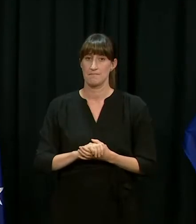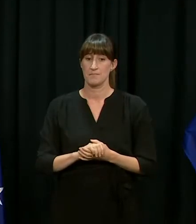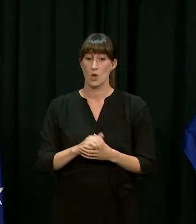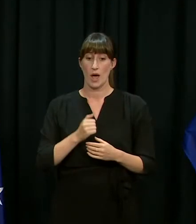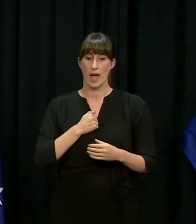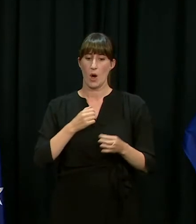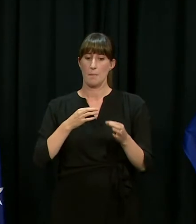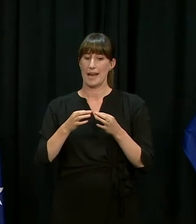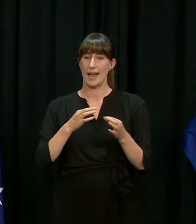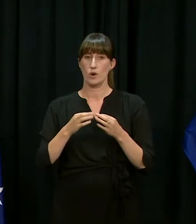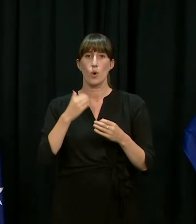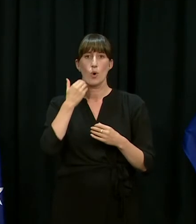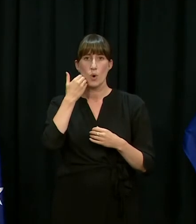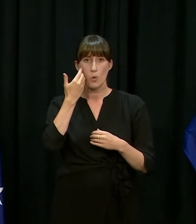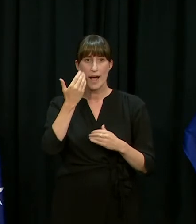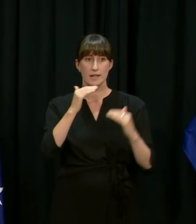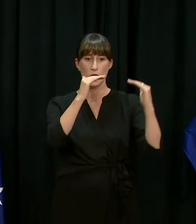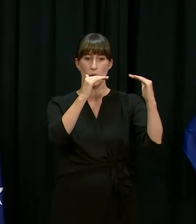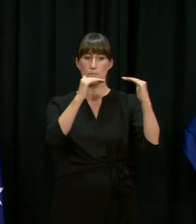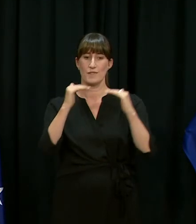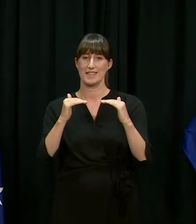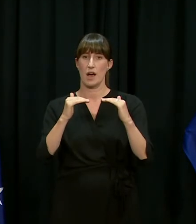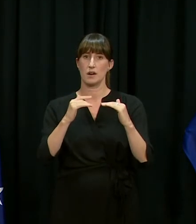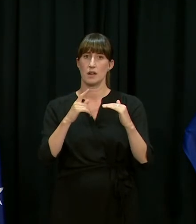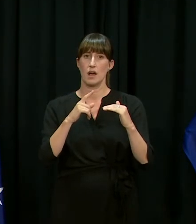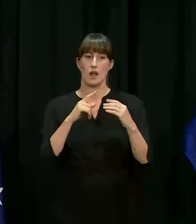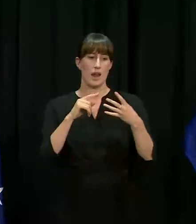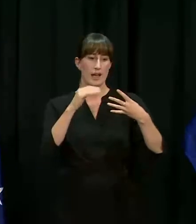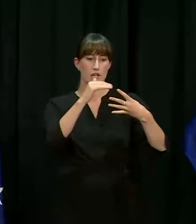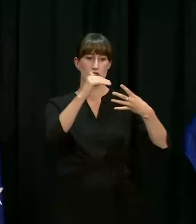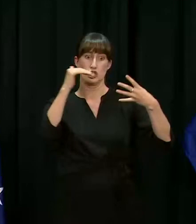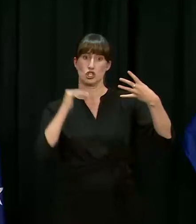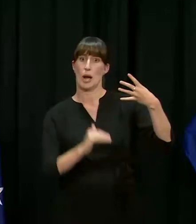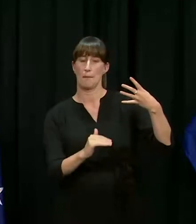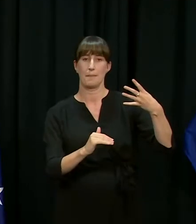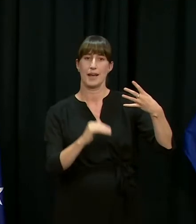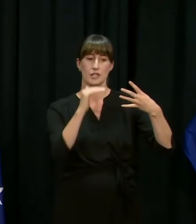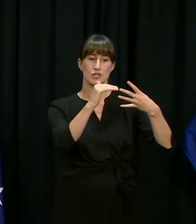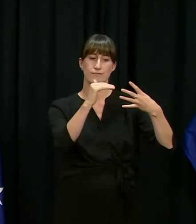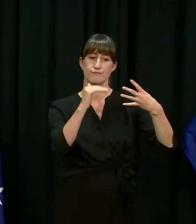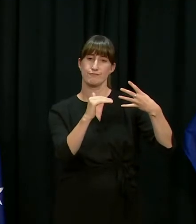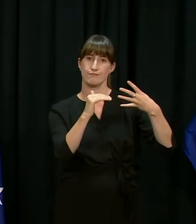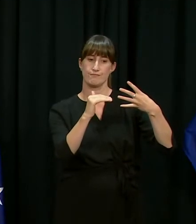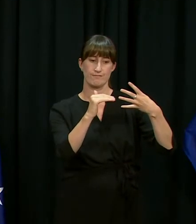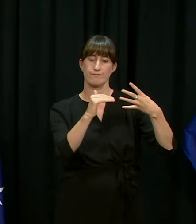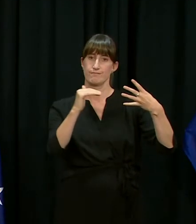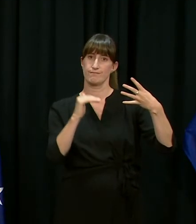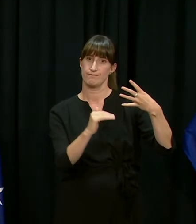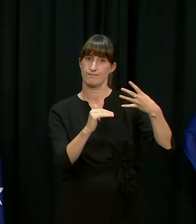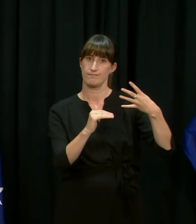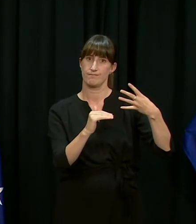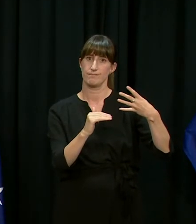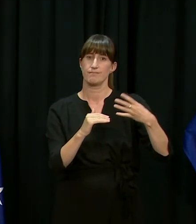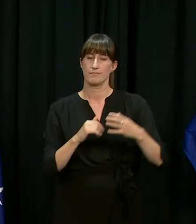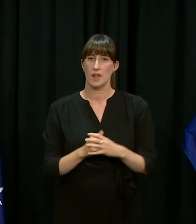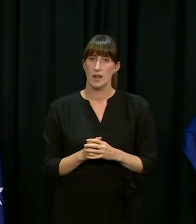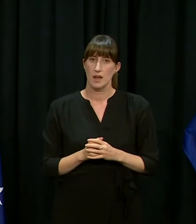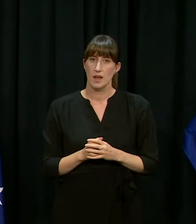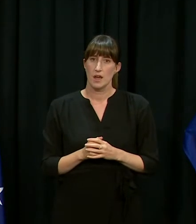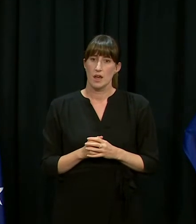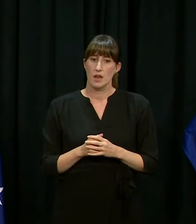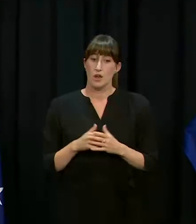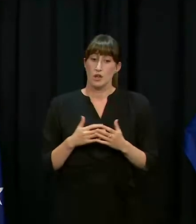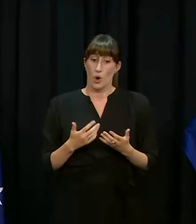test the decision we've made and ensure it is safe to go further. And while we believe this to be a small